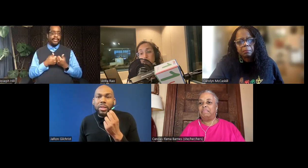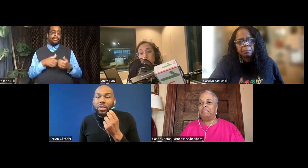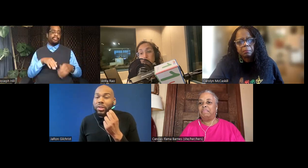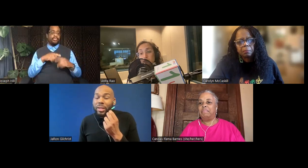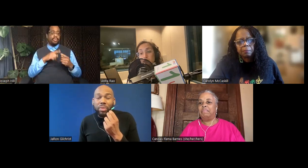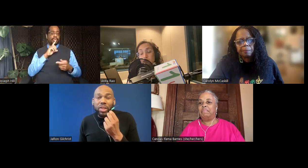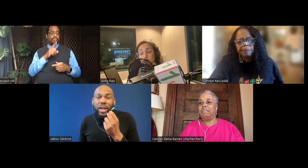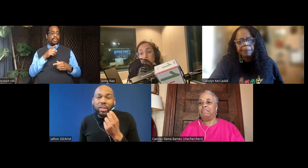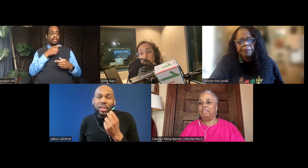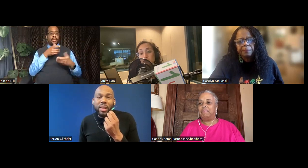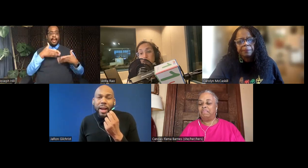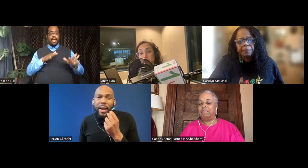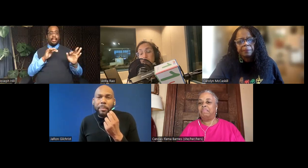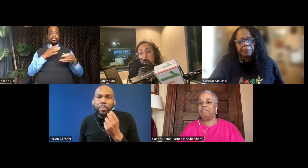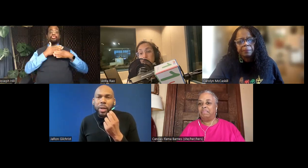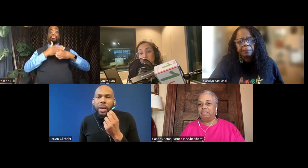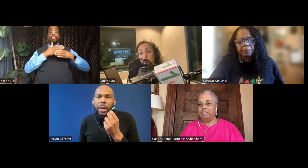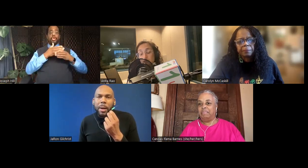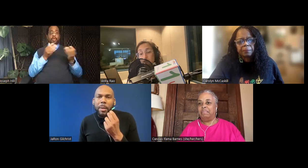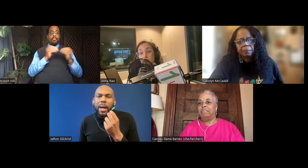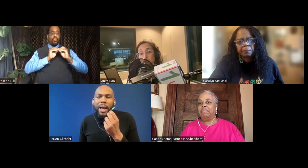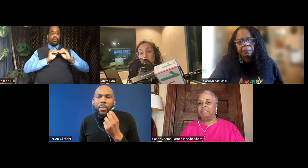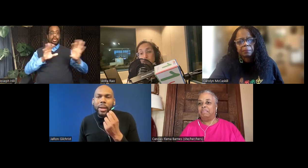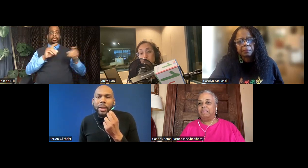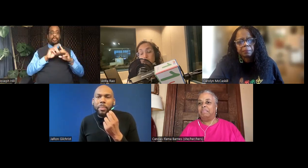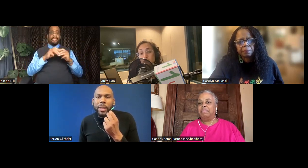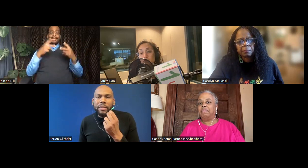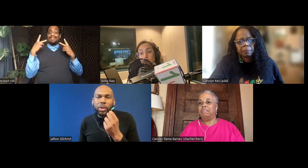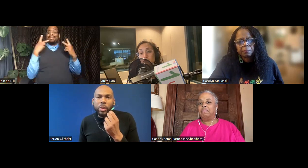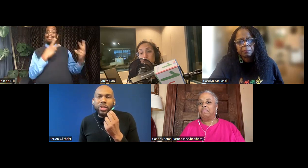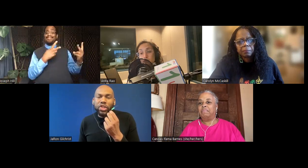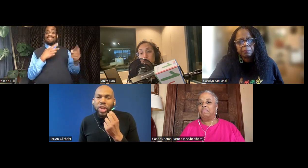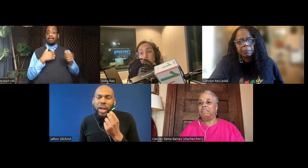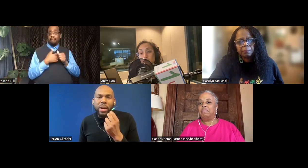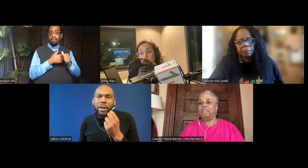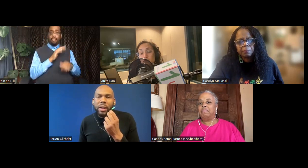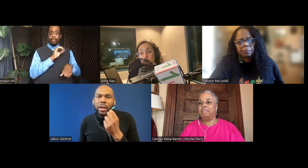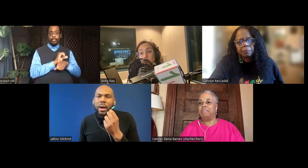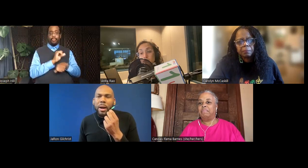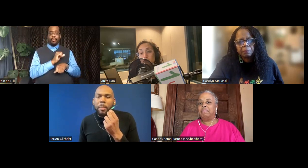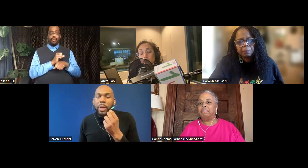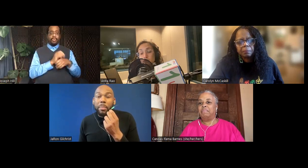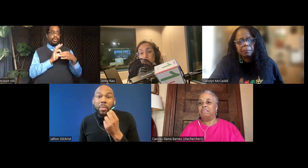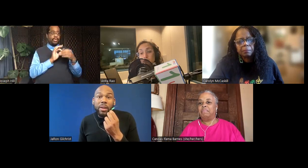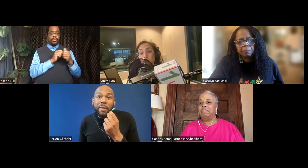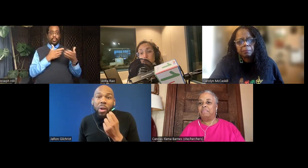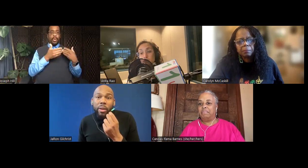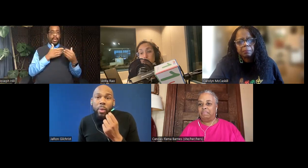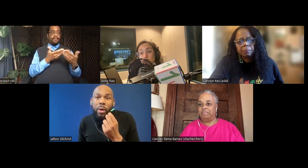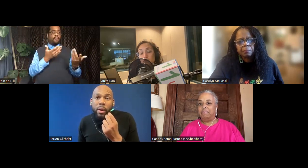But this really changes the game, allowing individuals to share, and people can follow